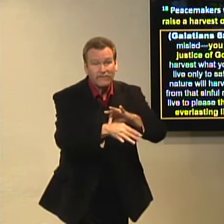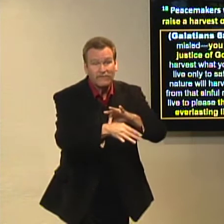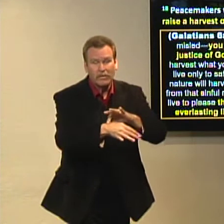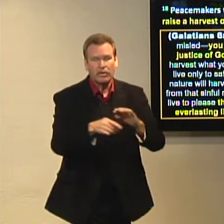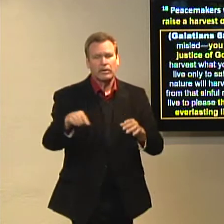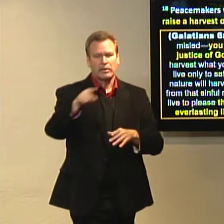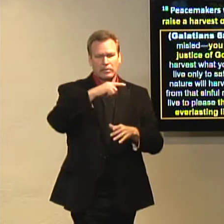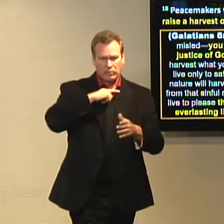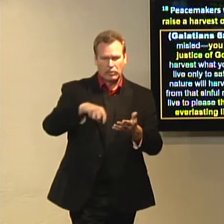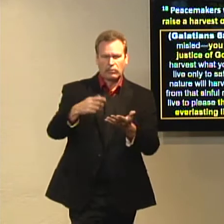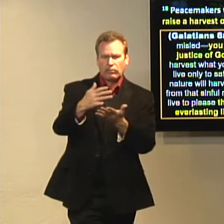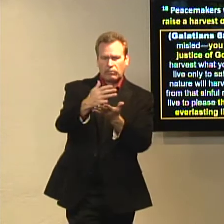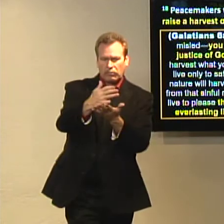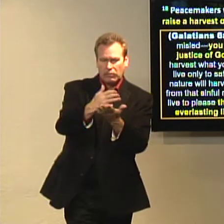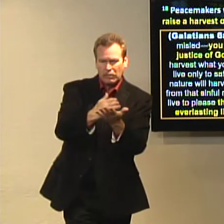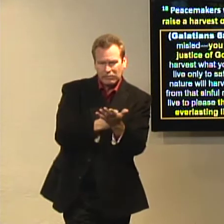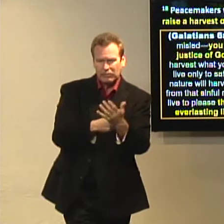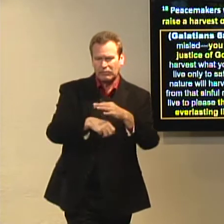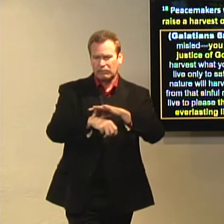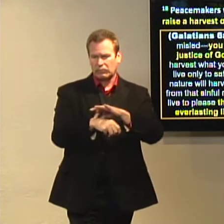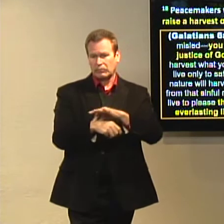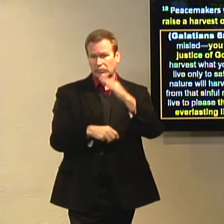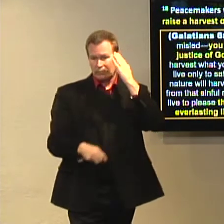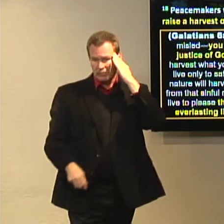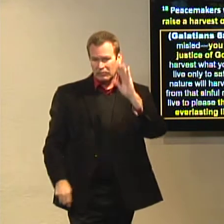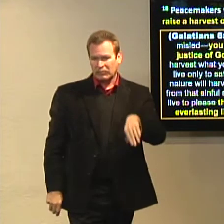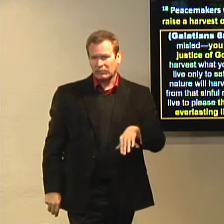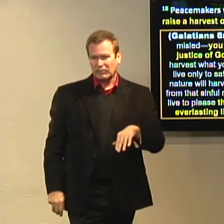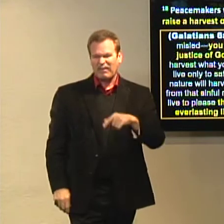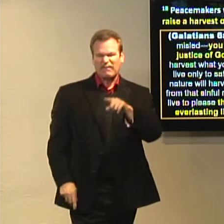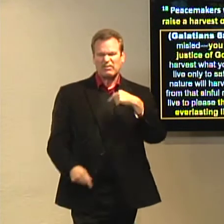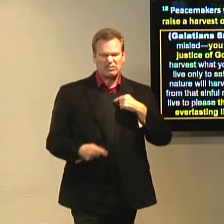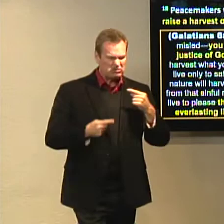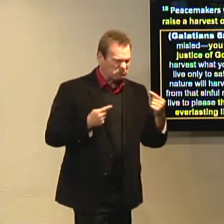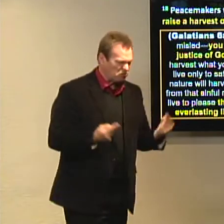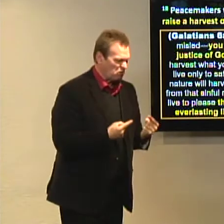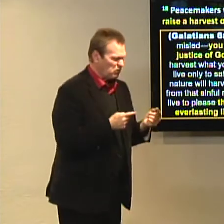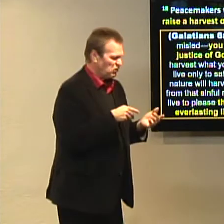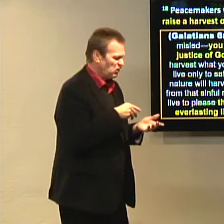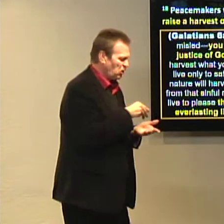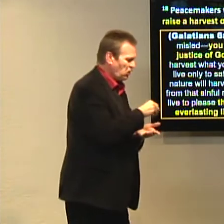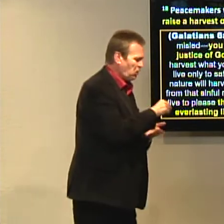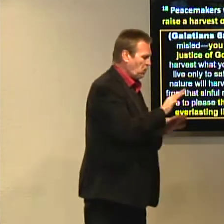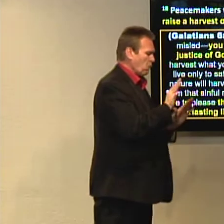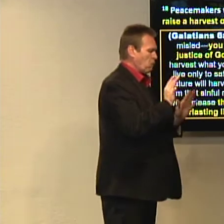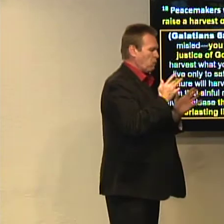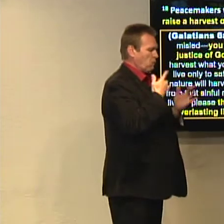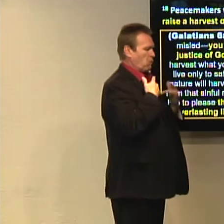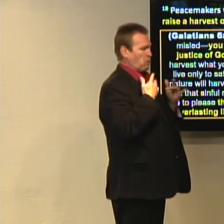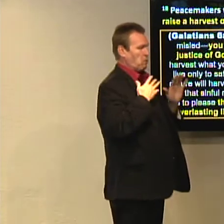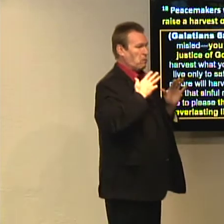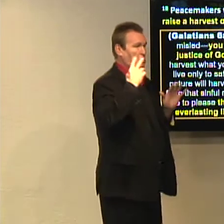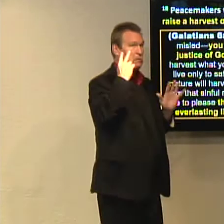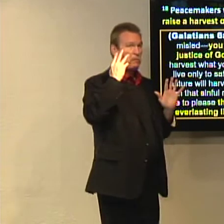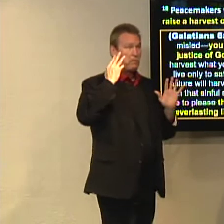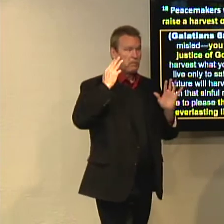For if you sow the things of the flesh, you will reap the things of the flesh. You will reap this division.